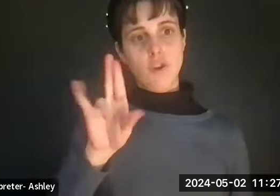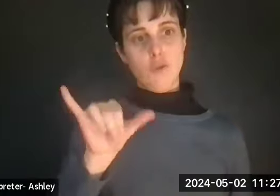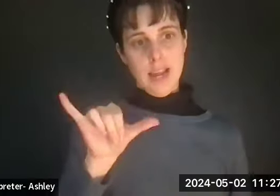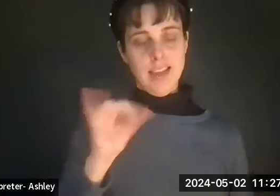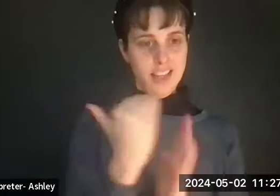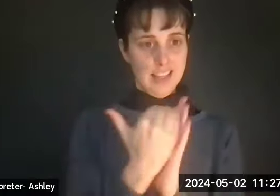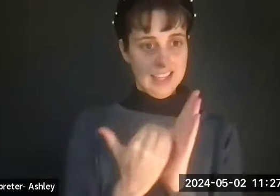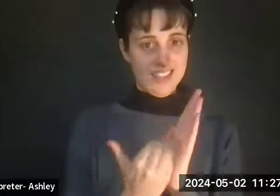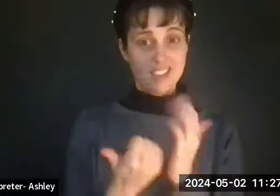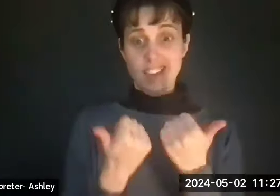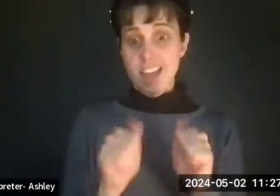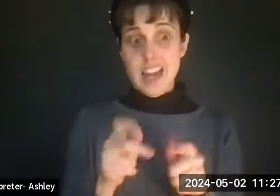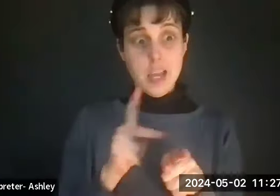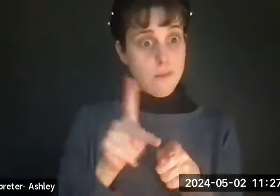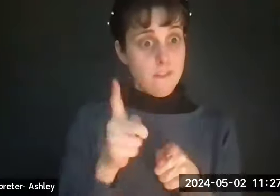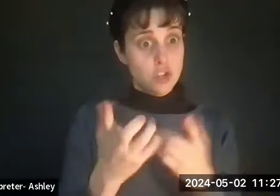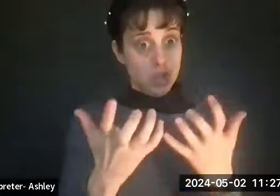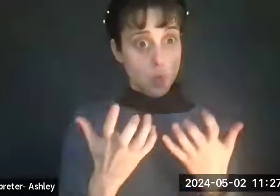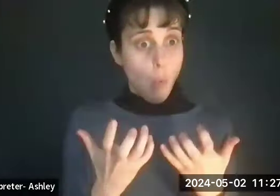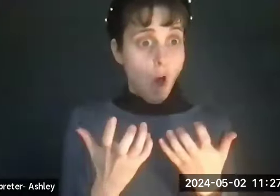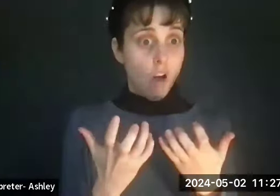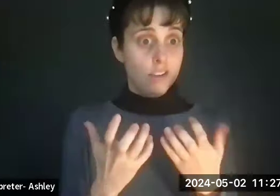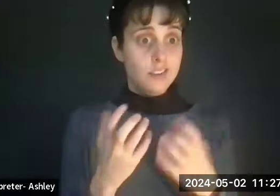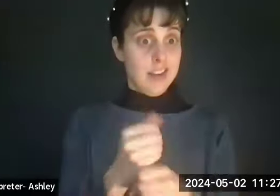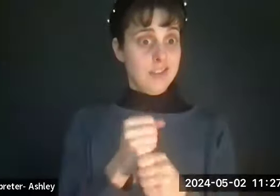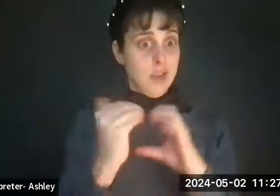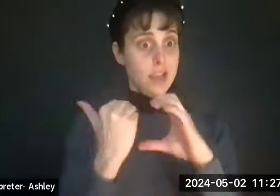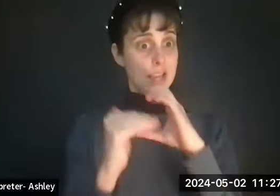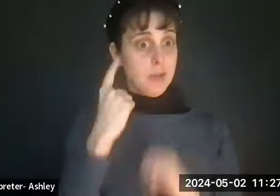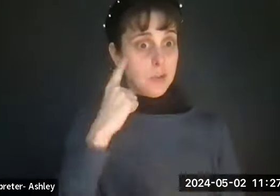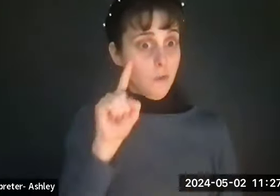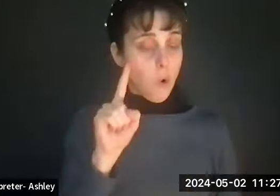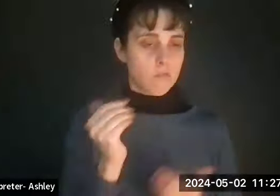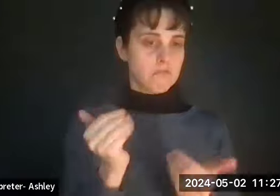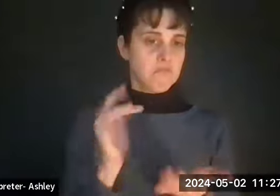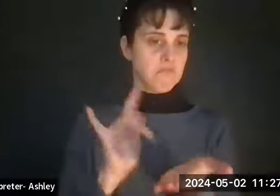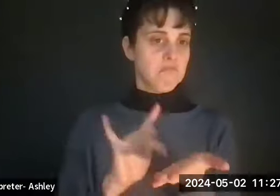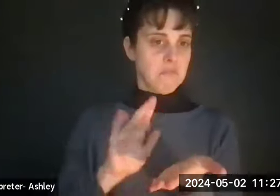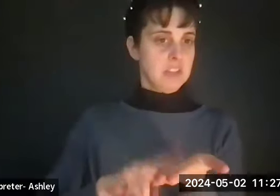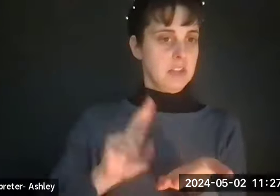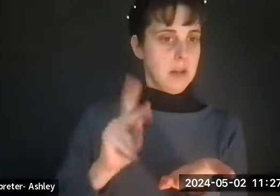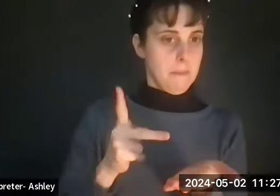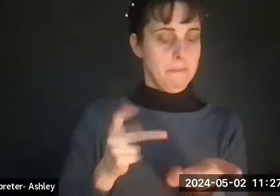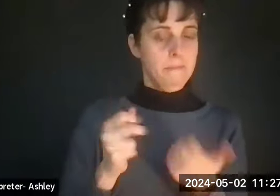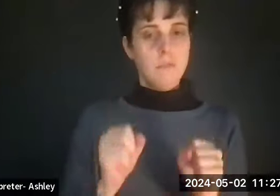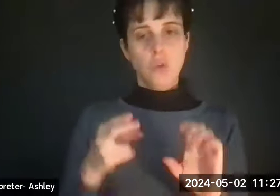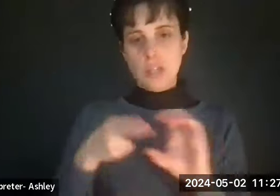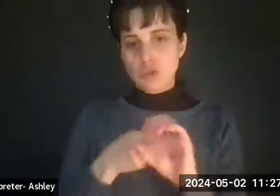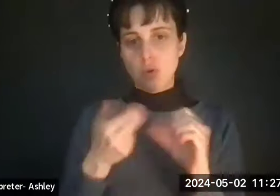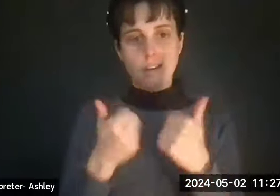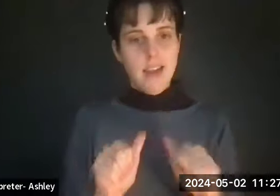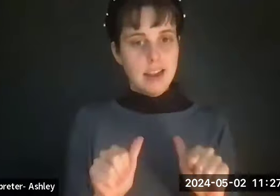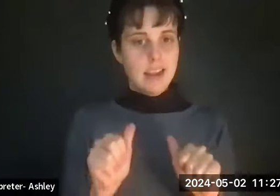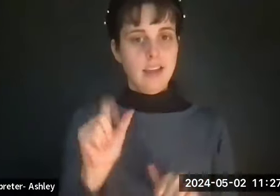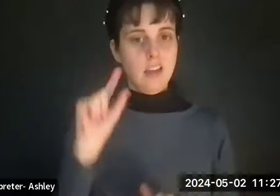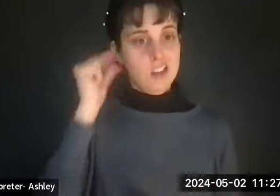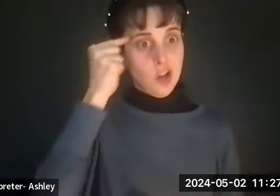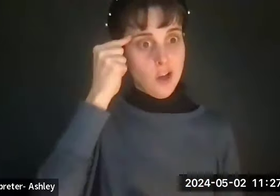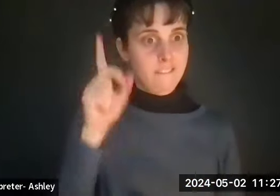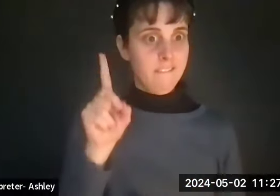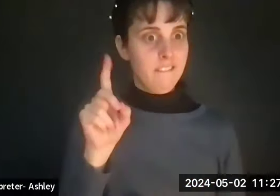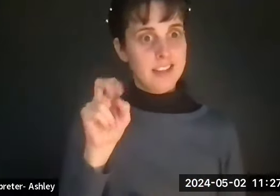are interested in getting notifications of workshops or rules hearings. Join any of our GovDelivery lists,